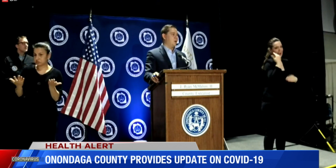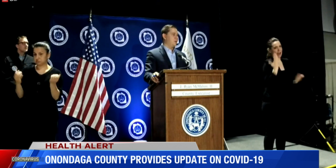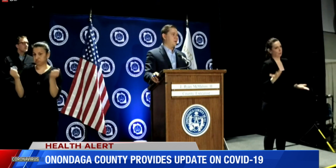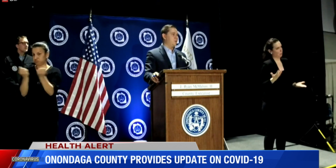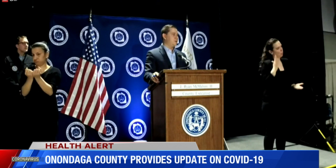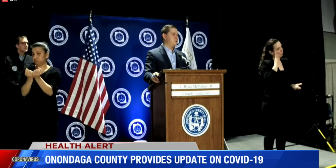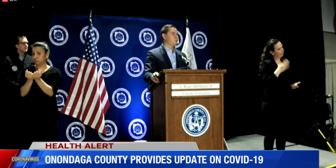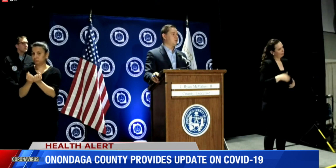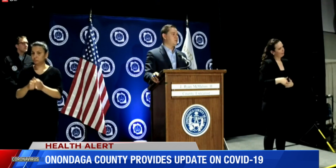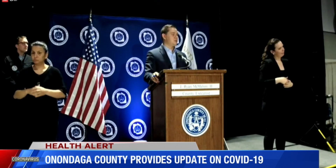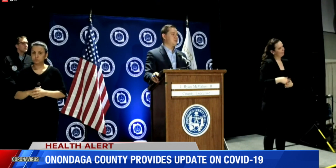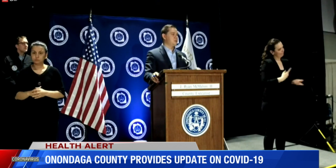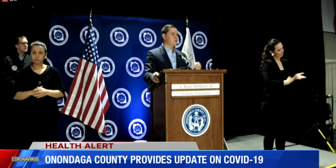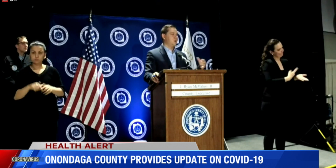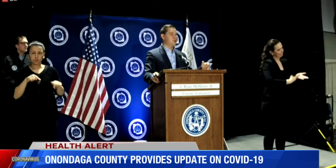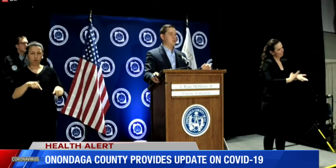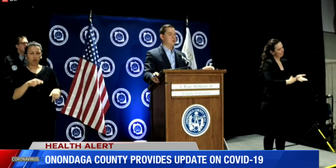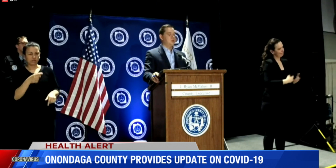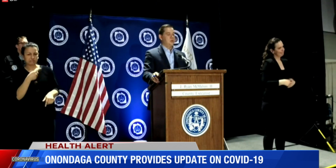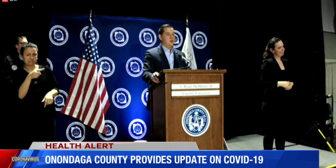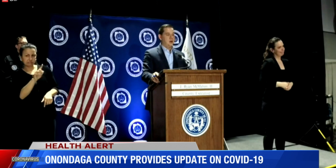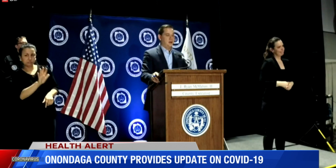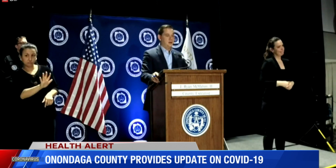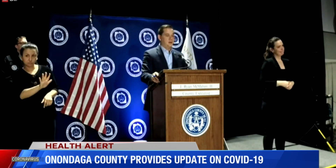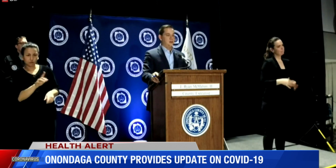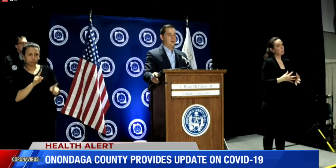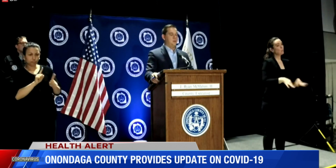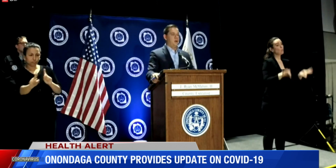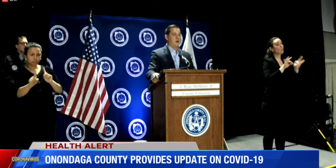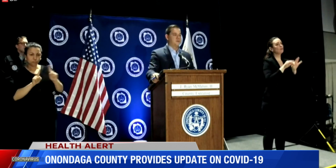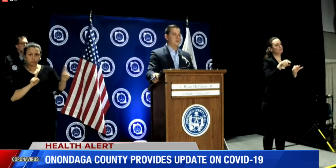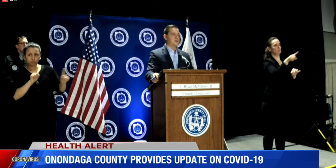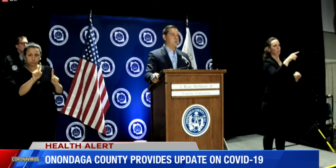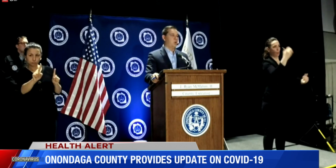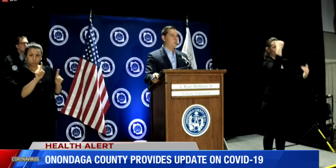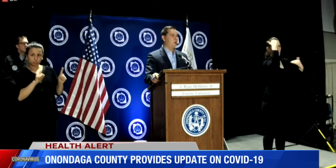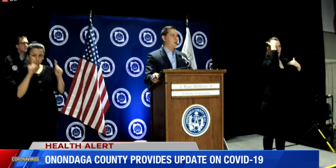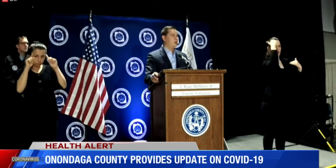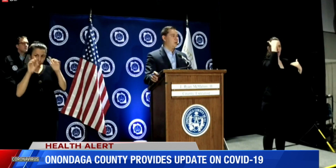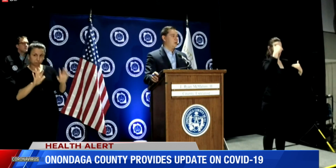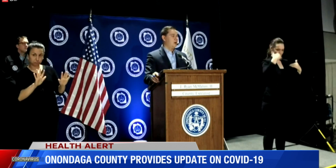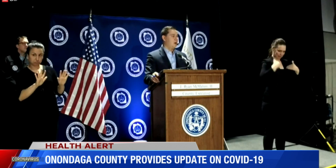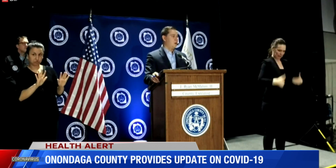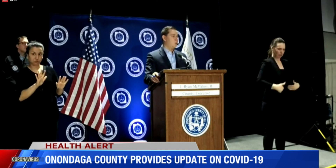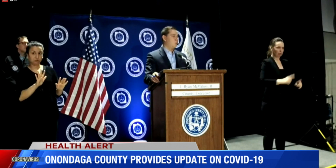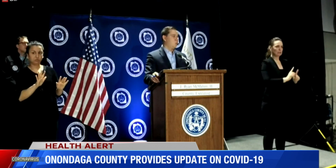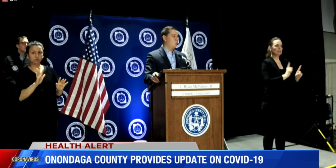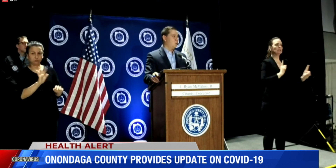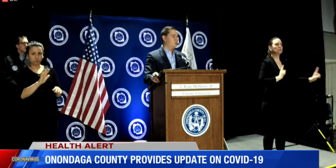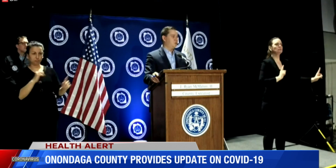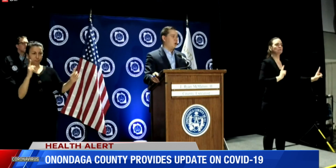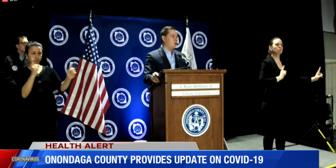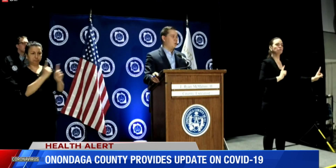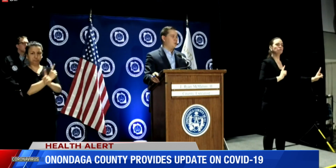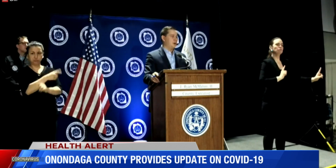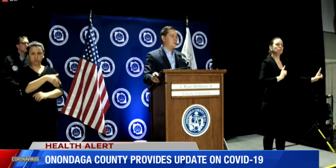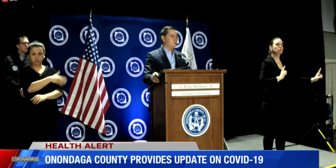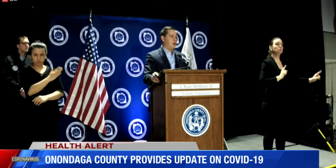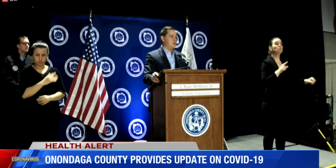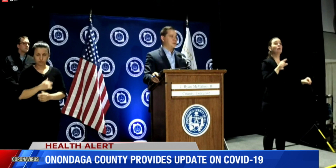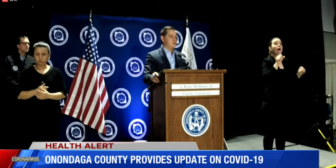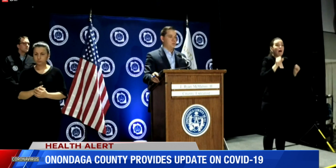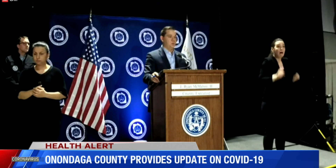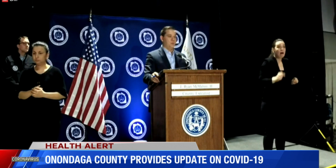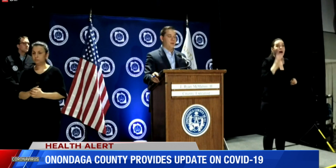we're not running into a social distancing situation in the parks at this point. But we've shown throughout